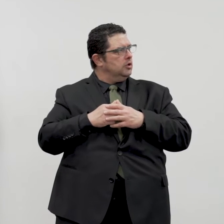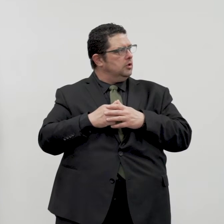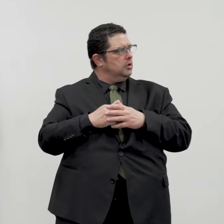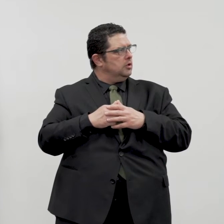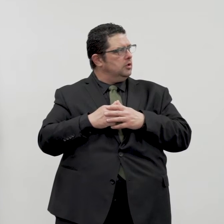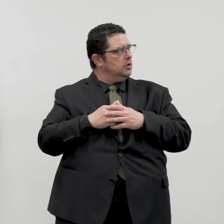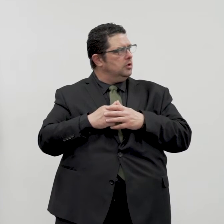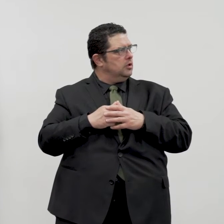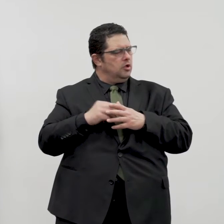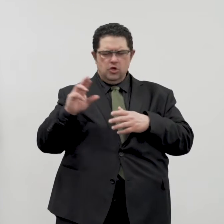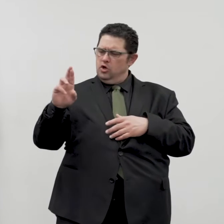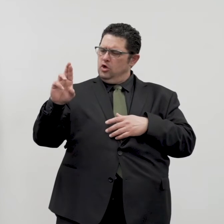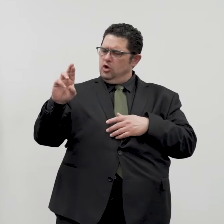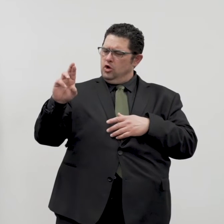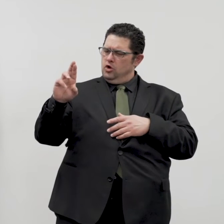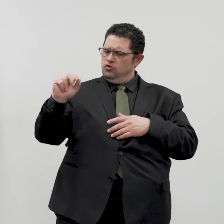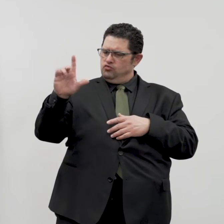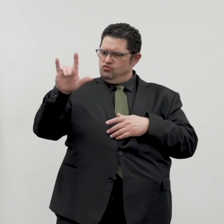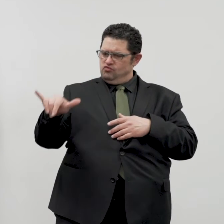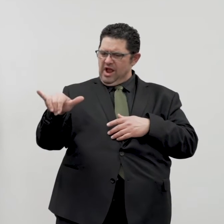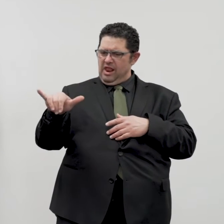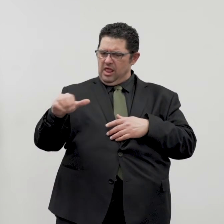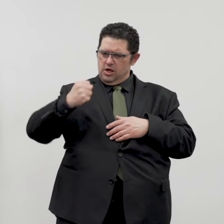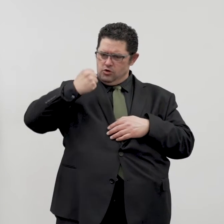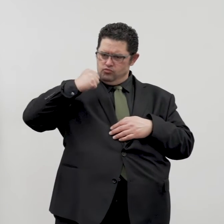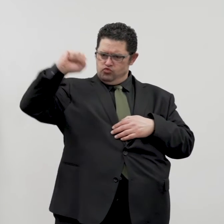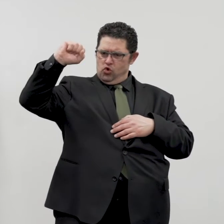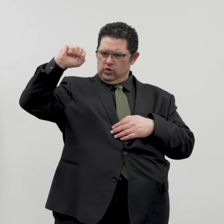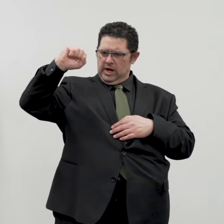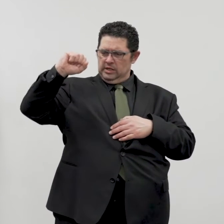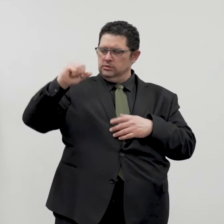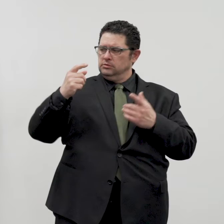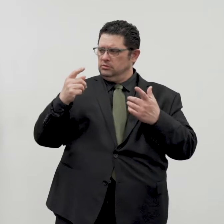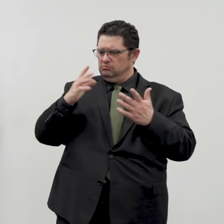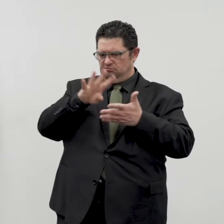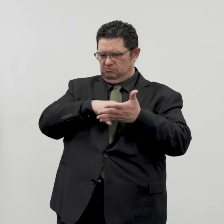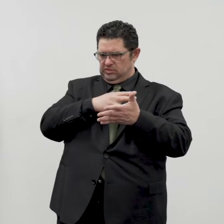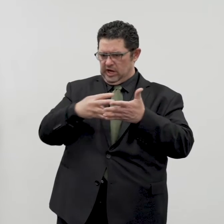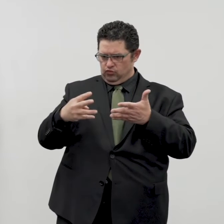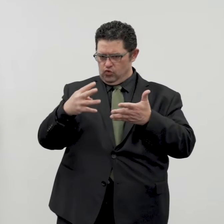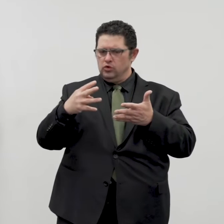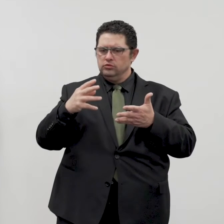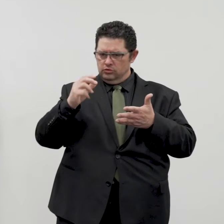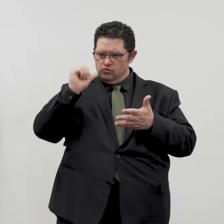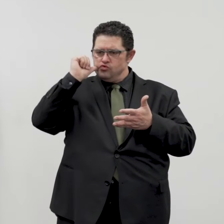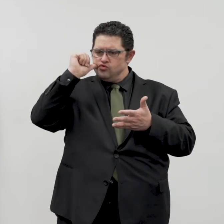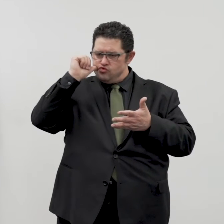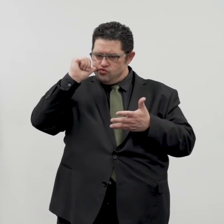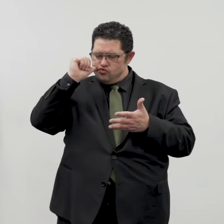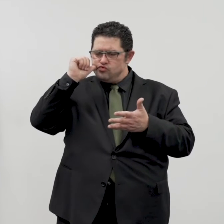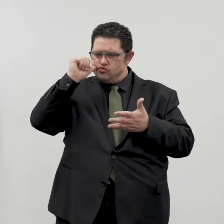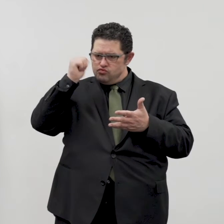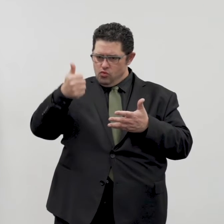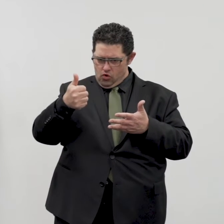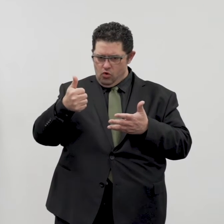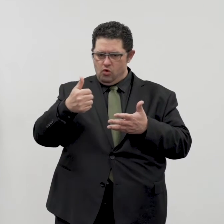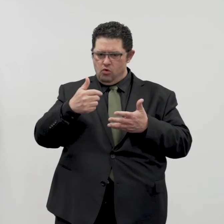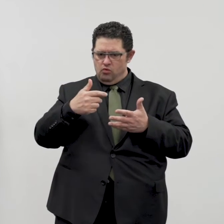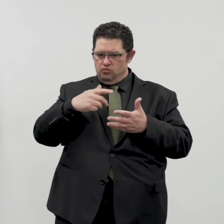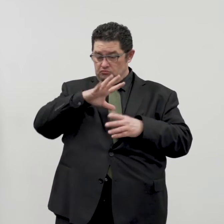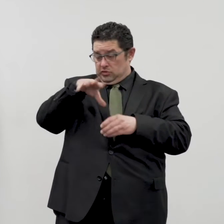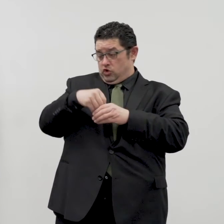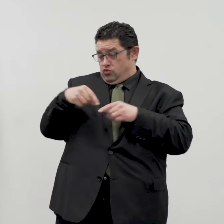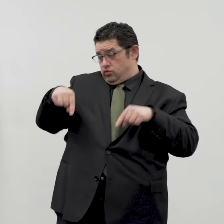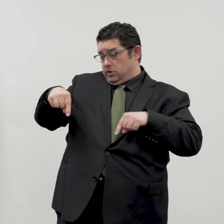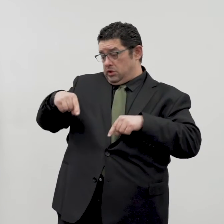There are rallies scheduled across the country tomorrow, including here in Clayton, and there was some activity over the weekend where